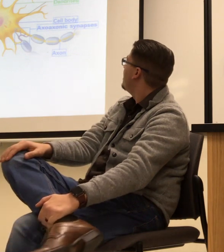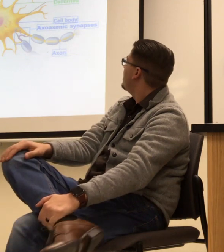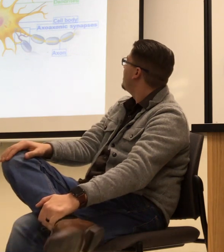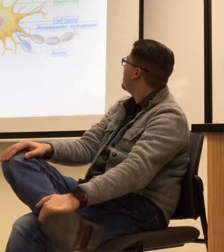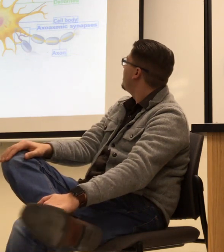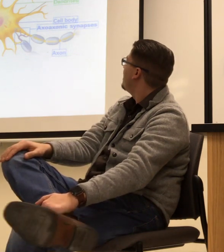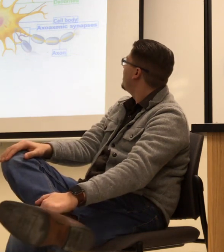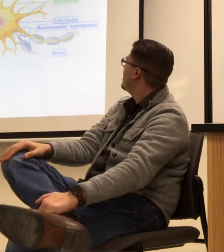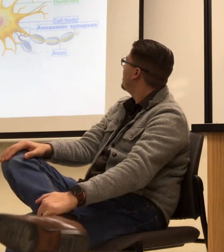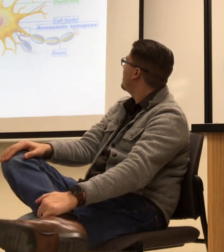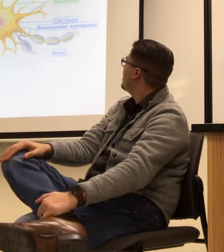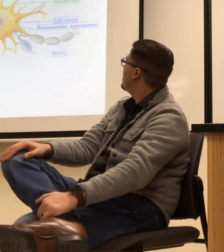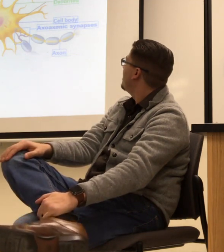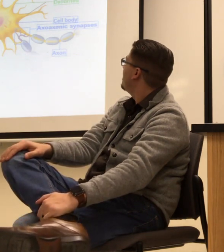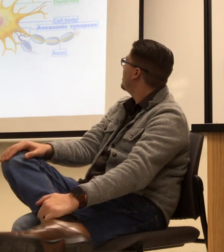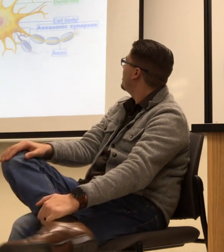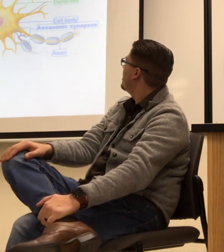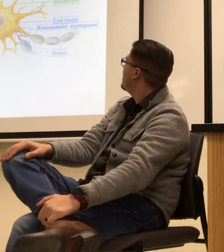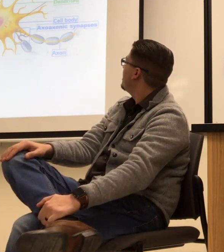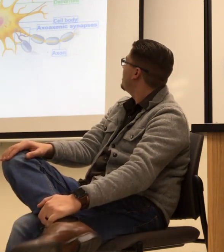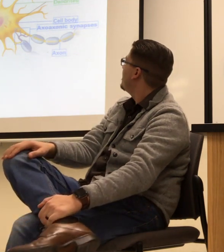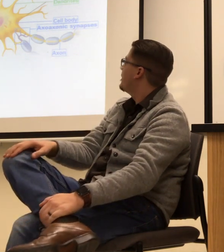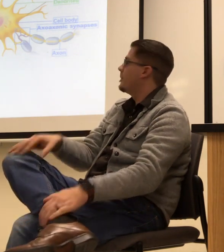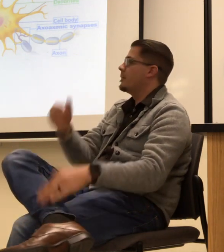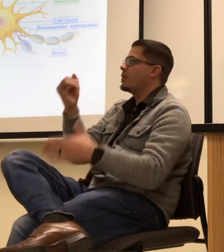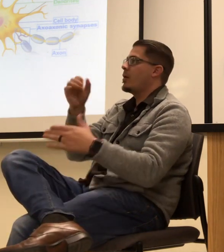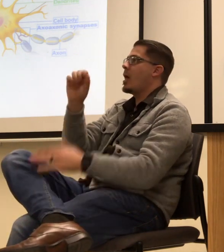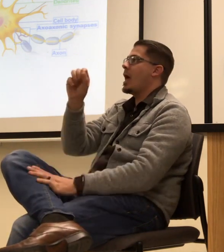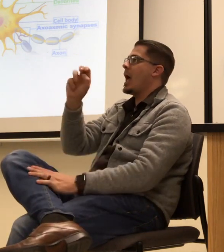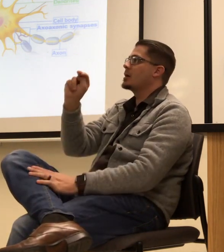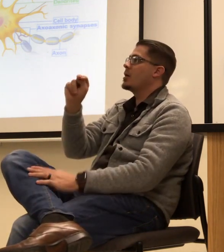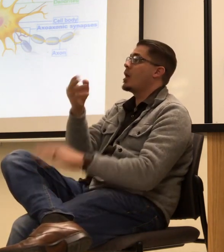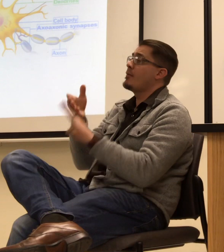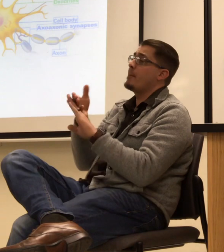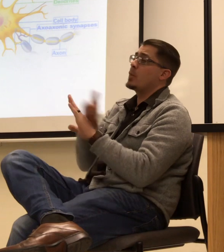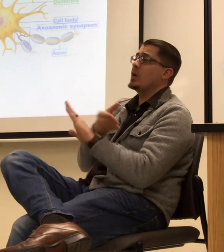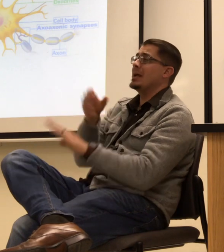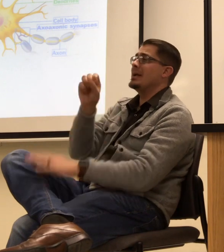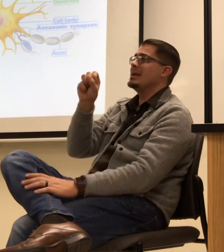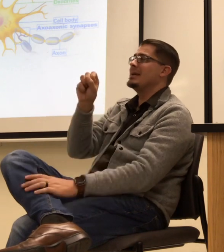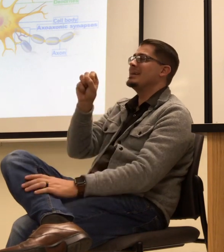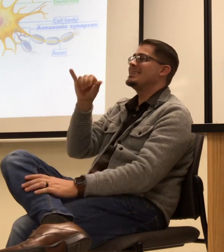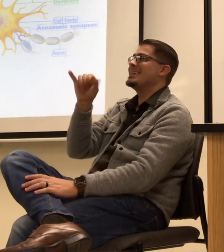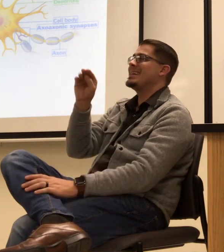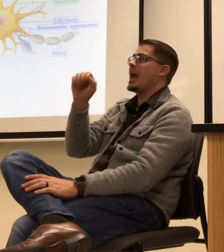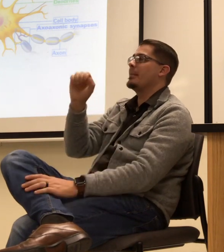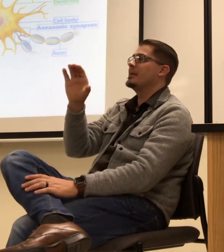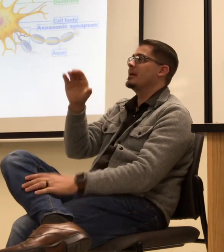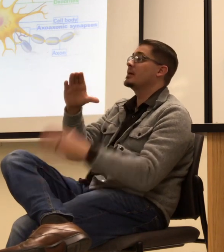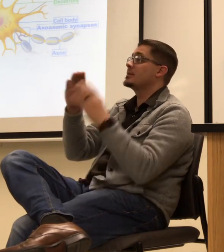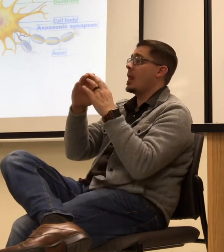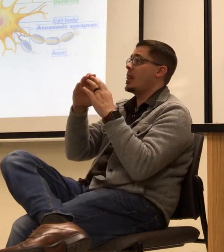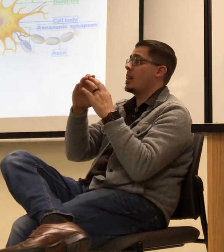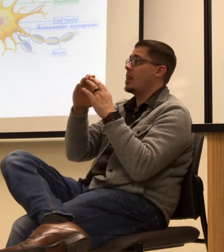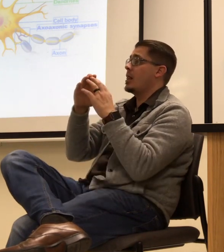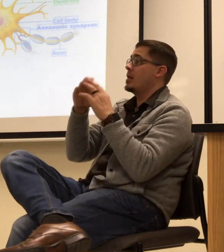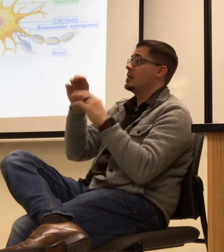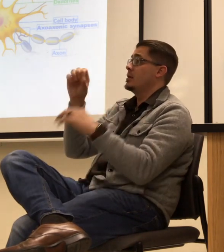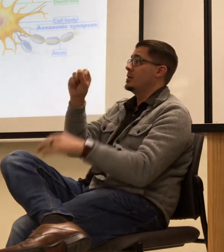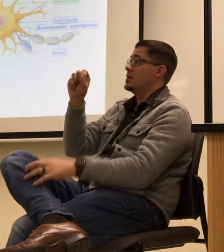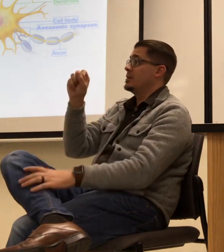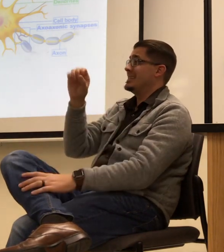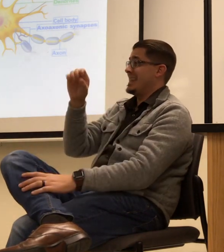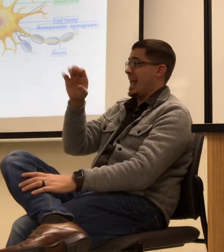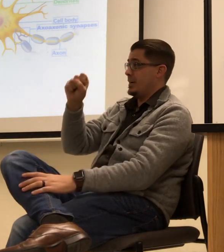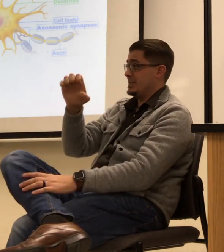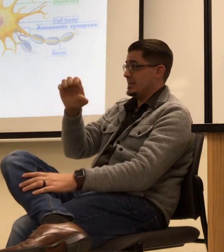can synapse onto. I'm just drawing the axon of a presynaptic cell. That's pre. That's the synapse, that's the